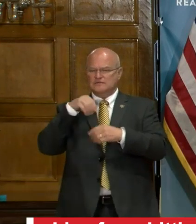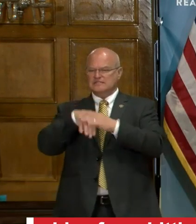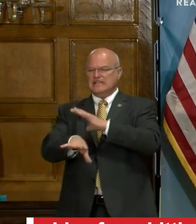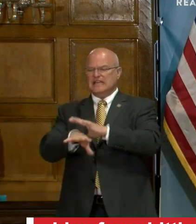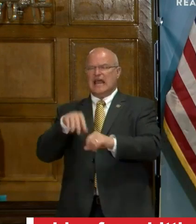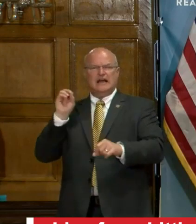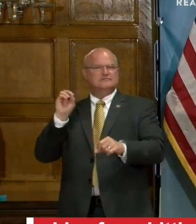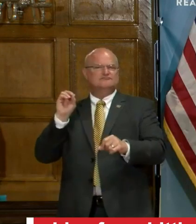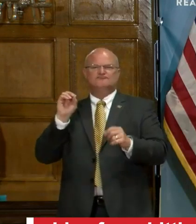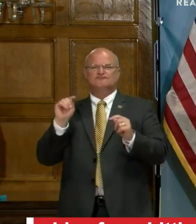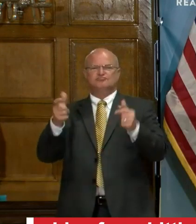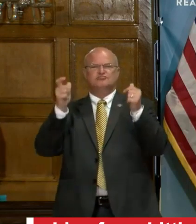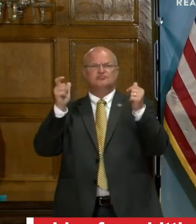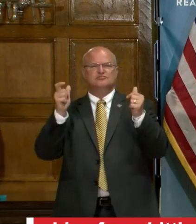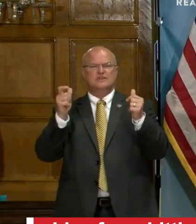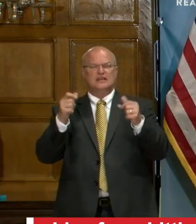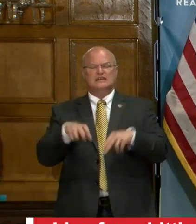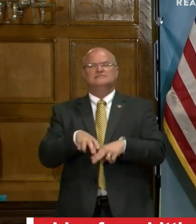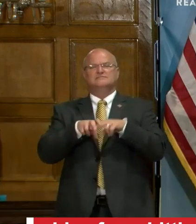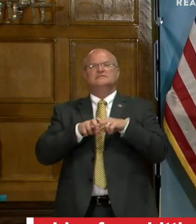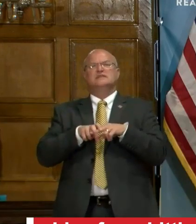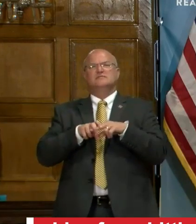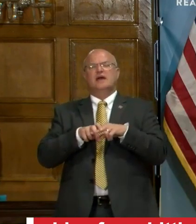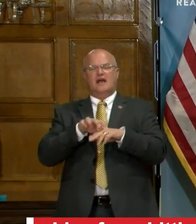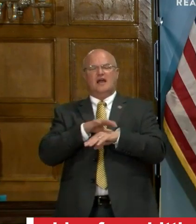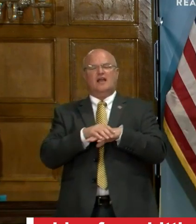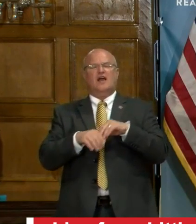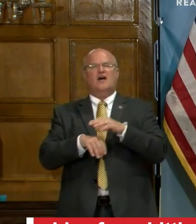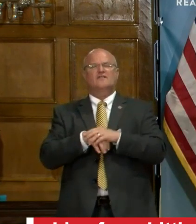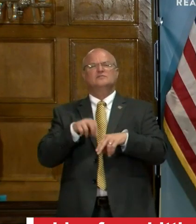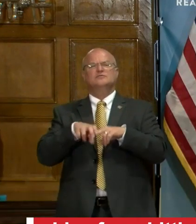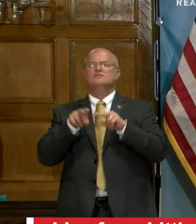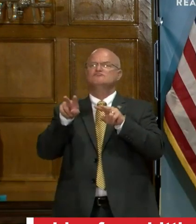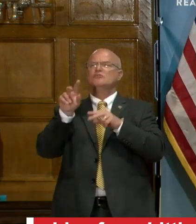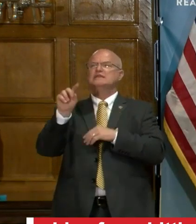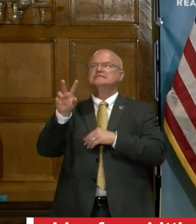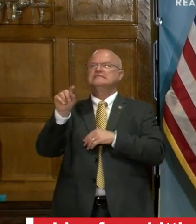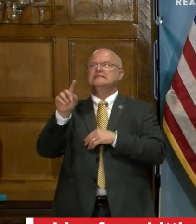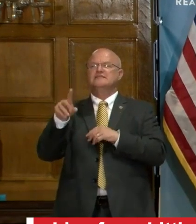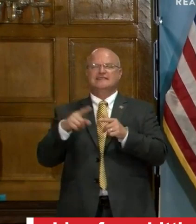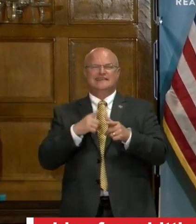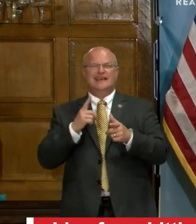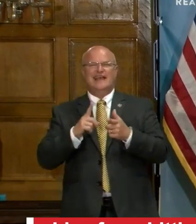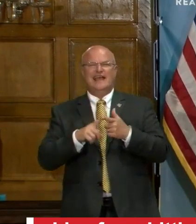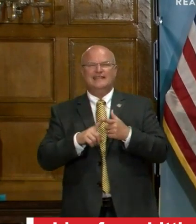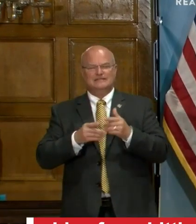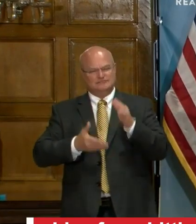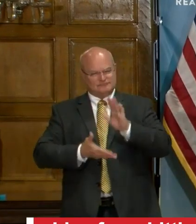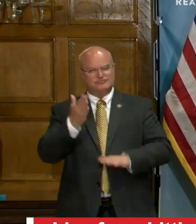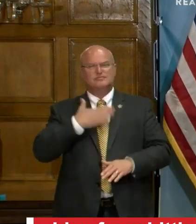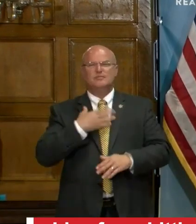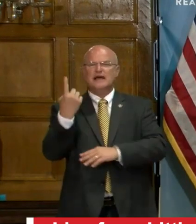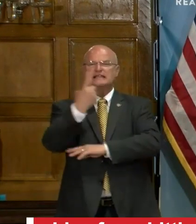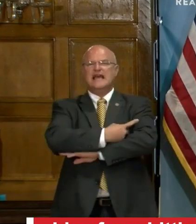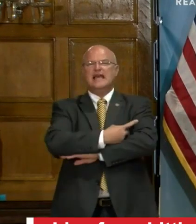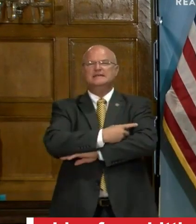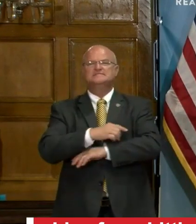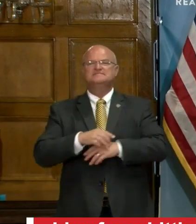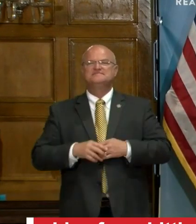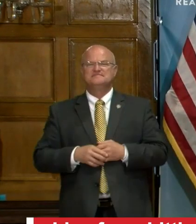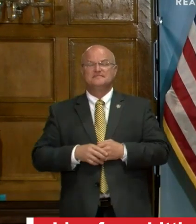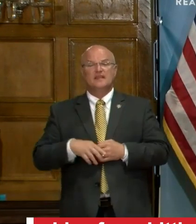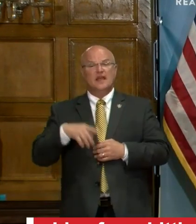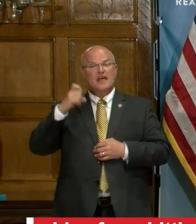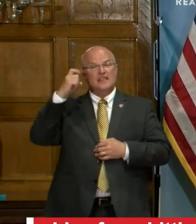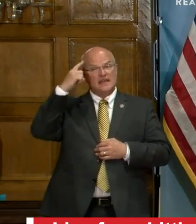and out and got to sit back in a comfortable chair, watch a little TV, and then get on with my day.